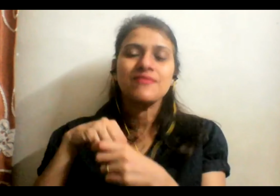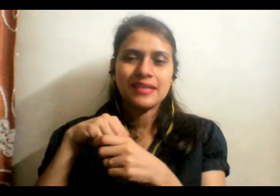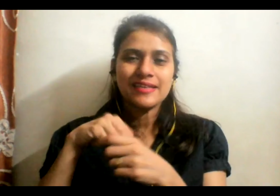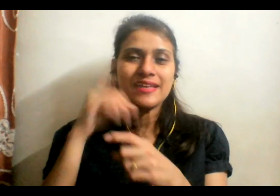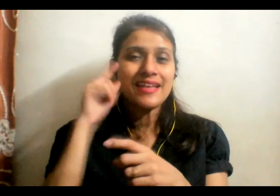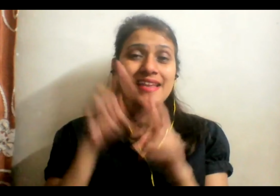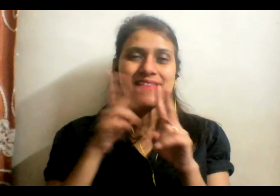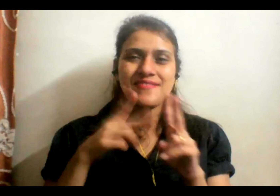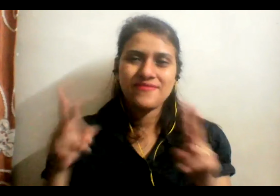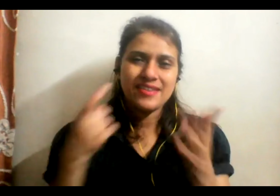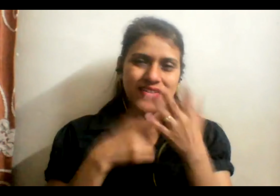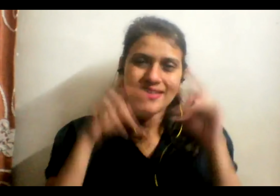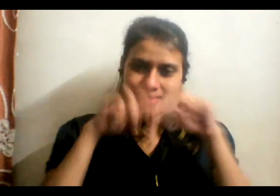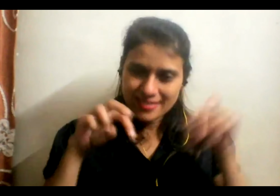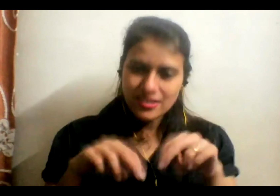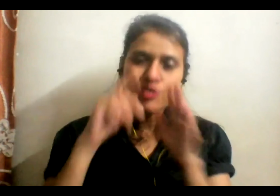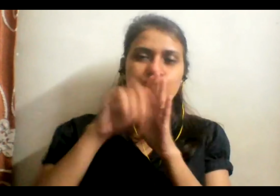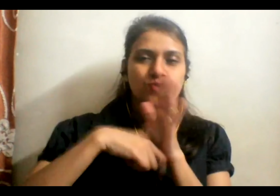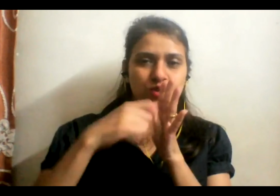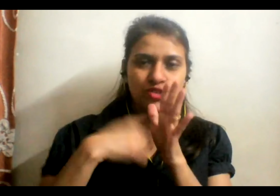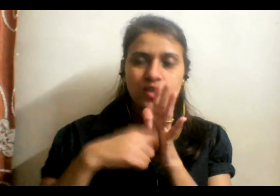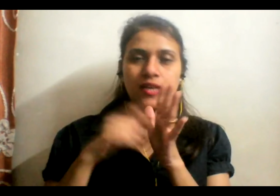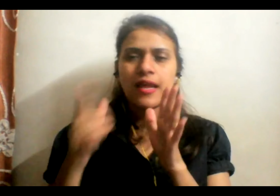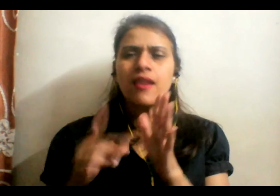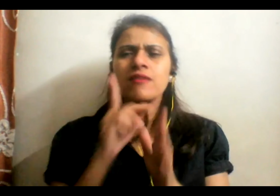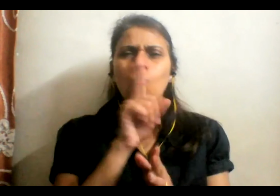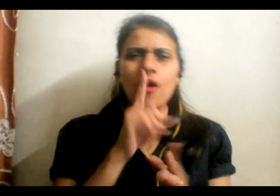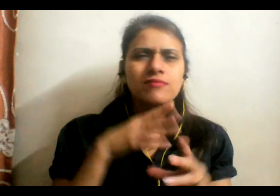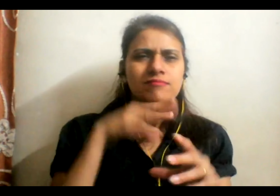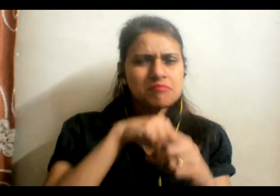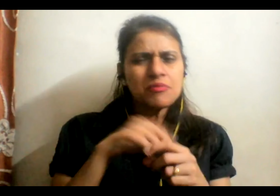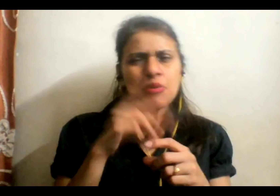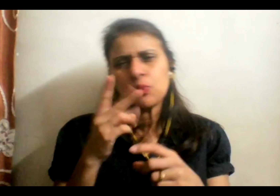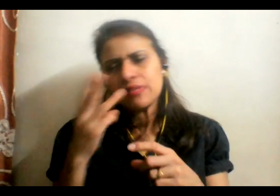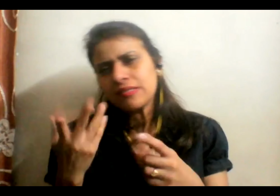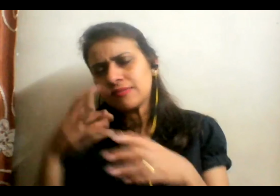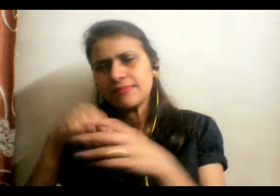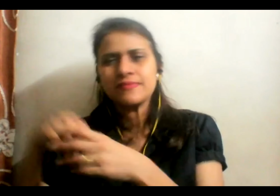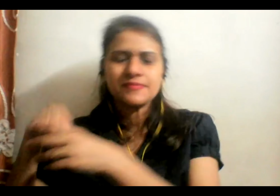of research projects in some way or another and you enjoy it.